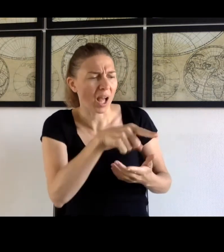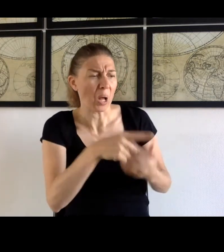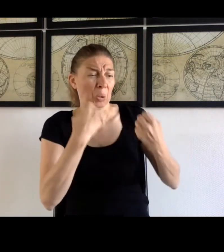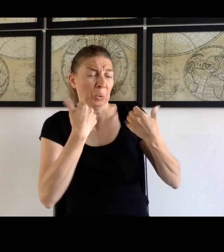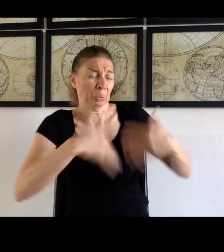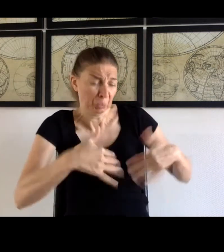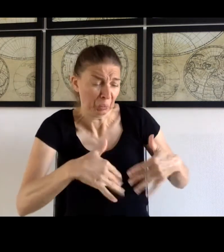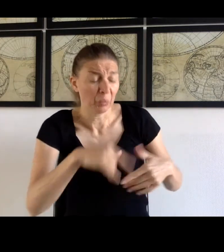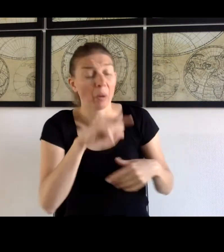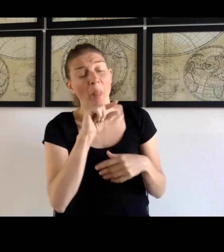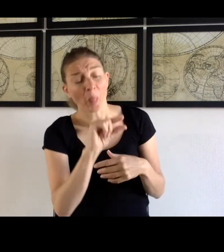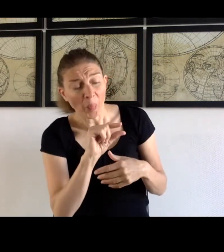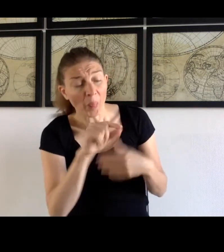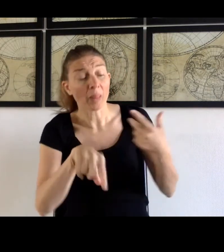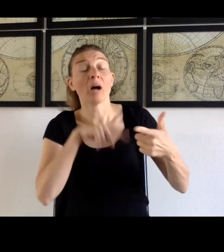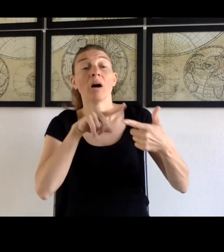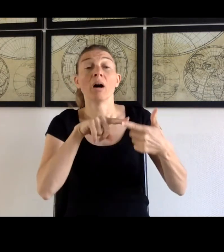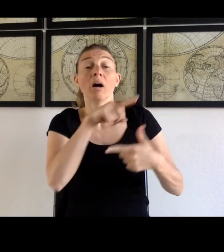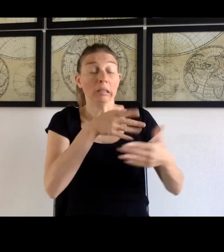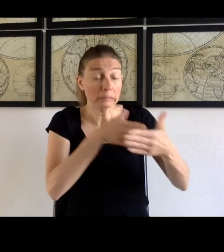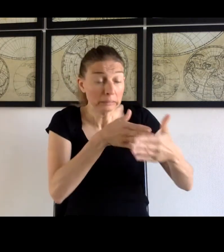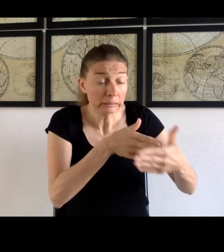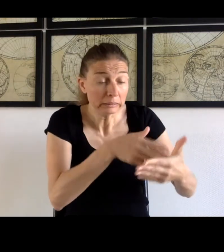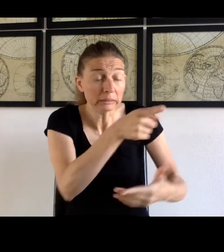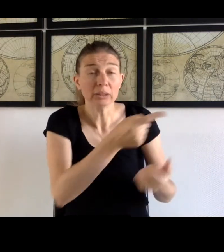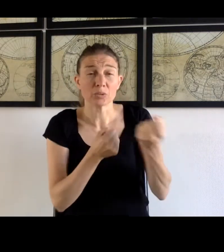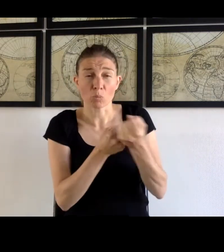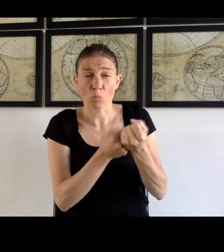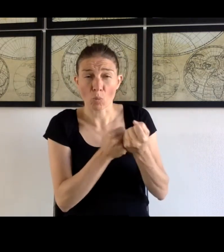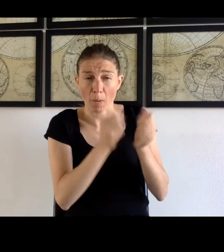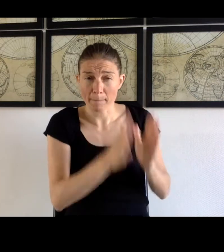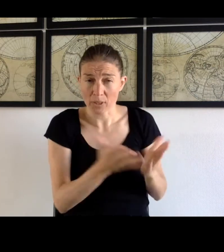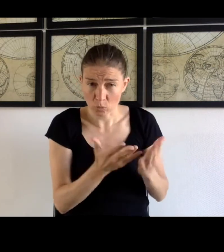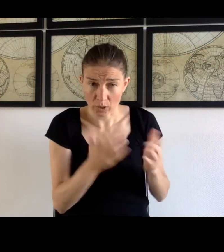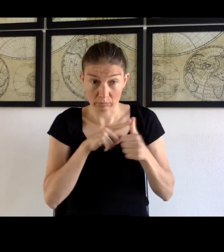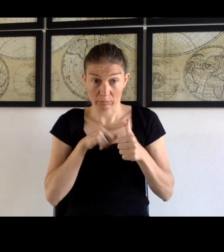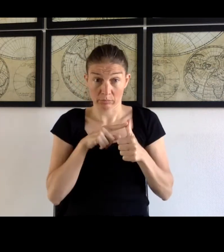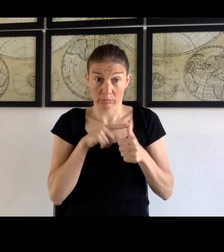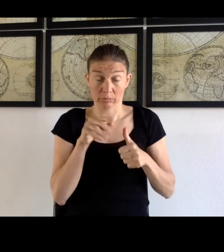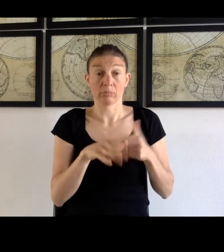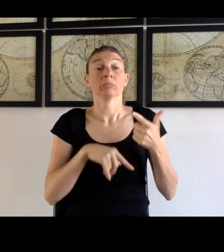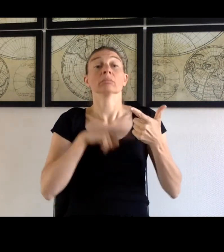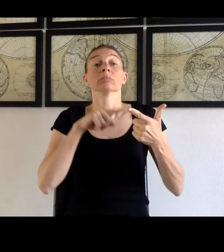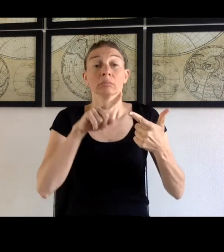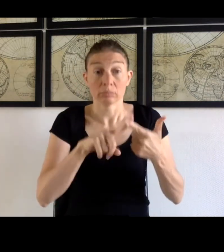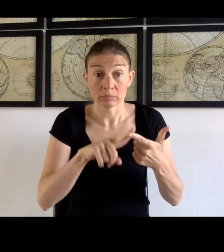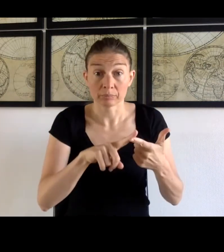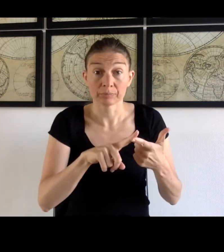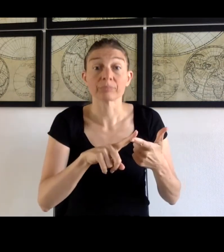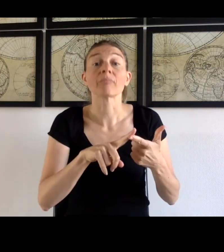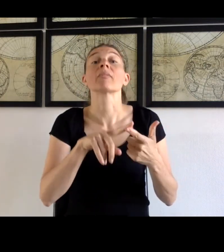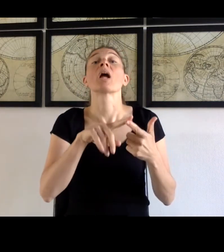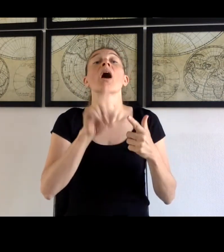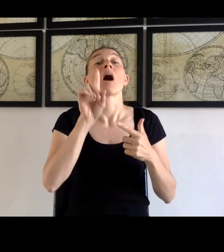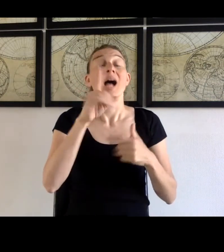we face, and what support is required. Then we have the disability determination, which is another